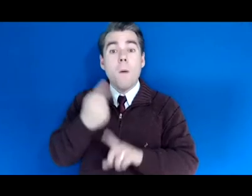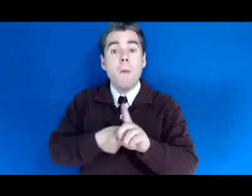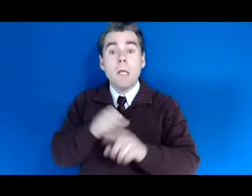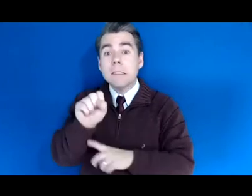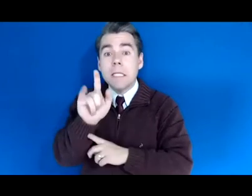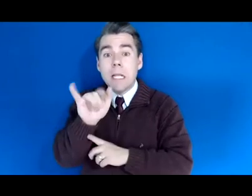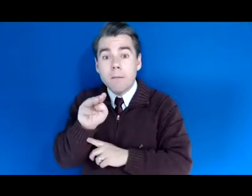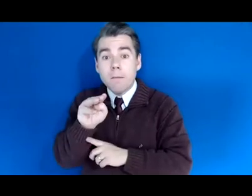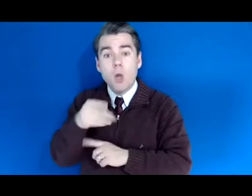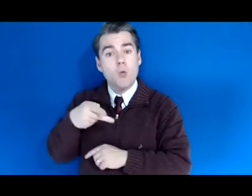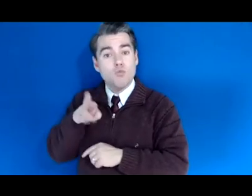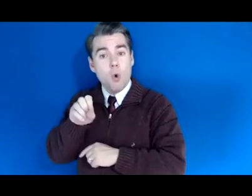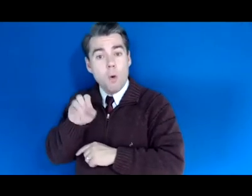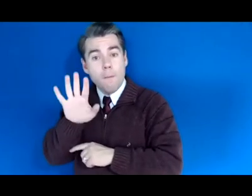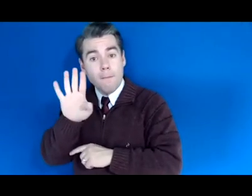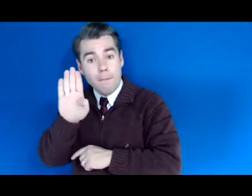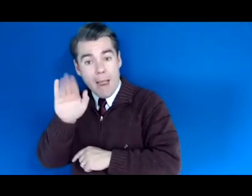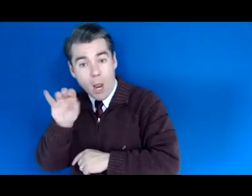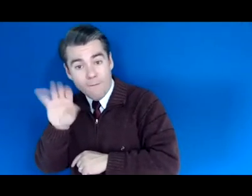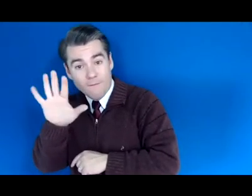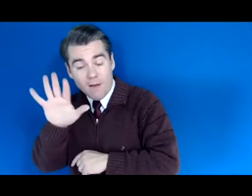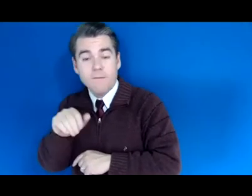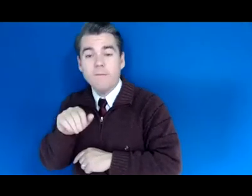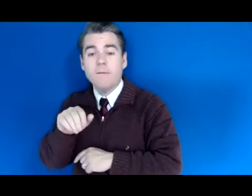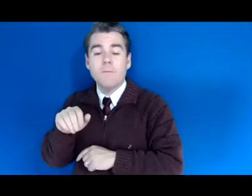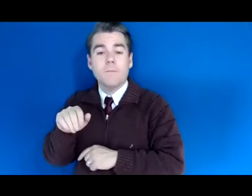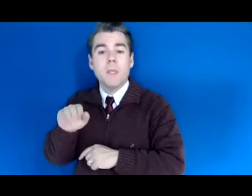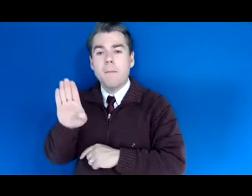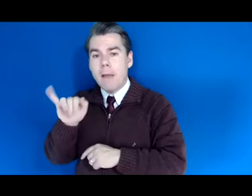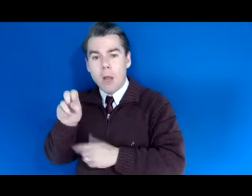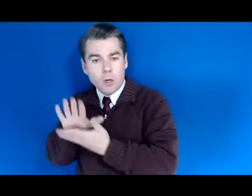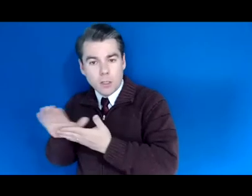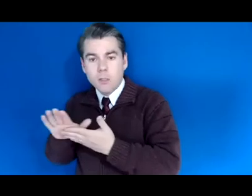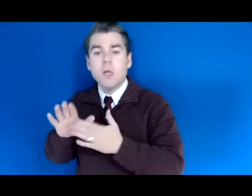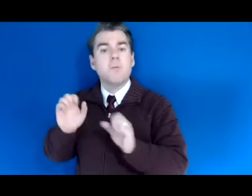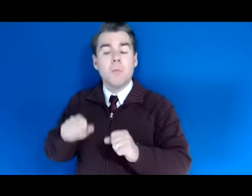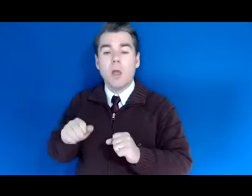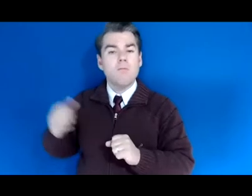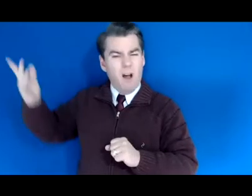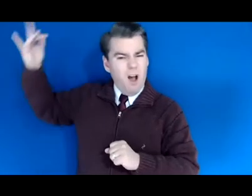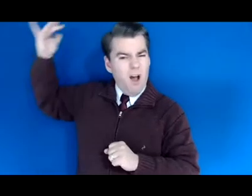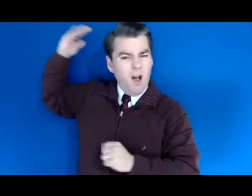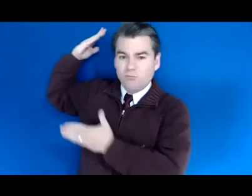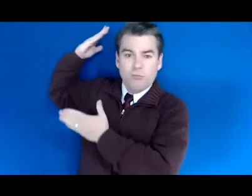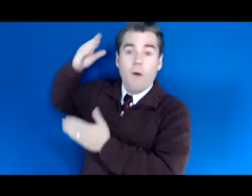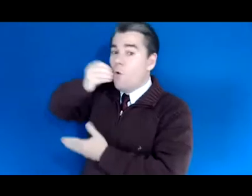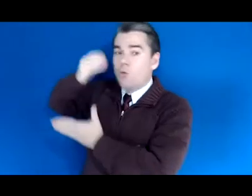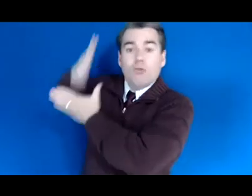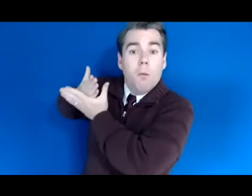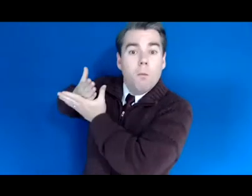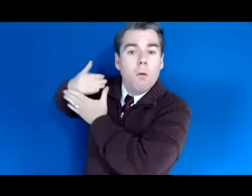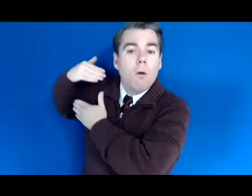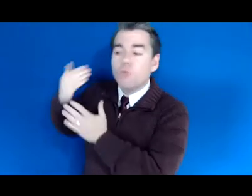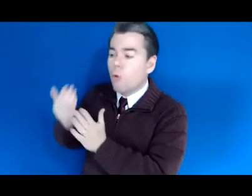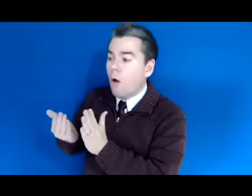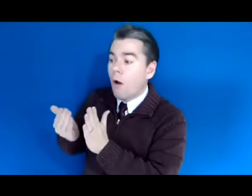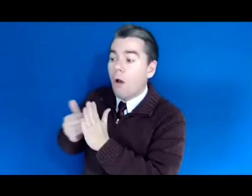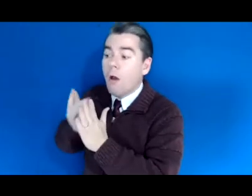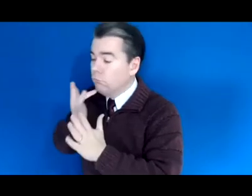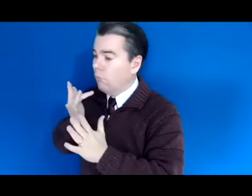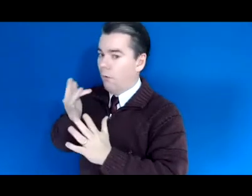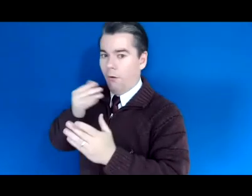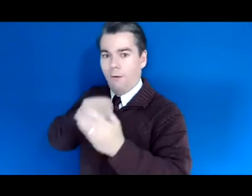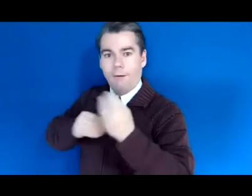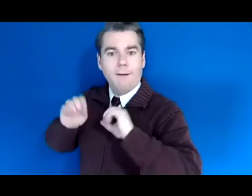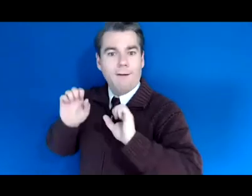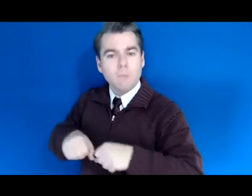BioCleanse, I was able to eat foods I hadn't eaten in years. I still eat a mostly lean meat and veggie diet with some fruits